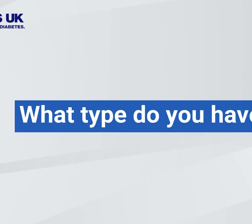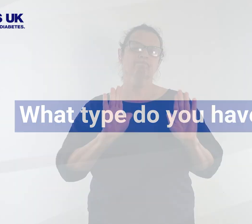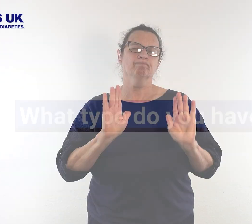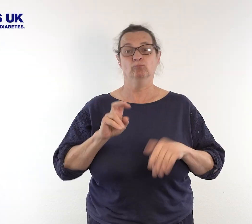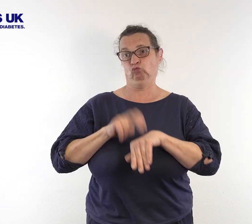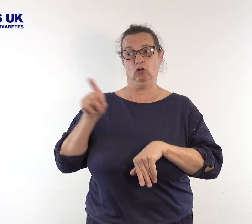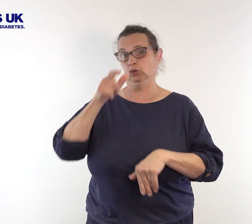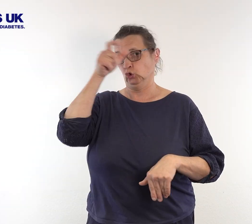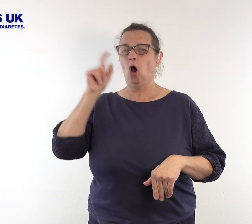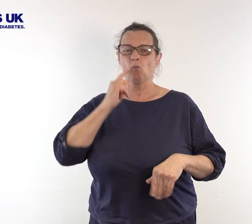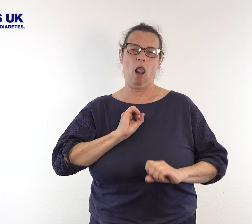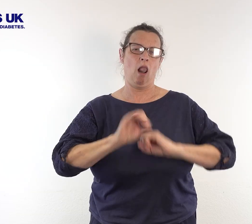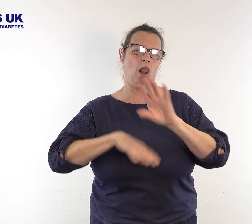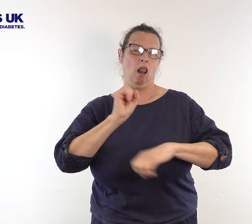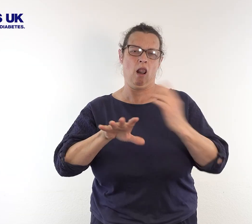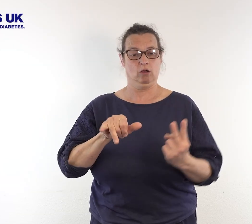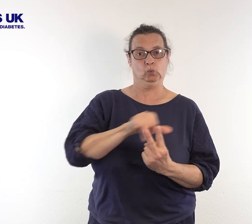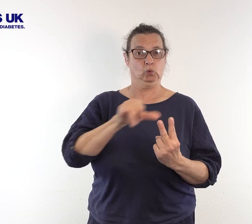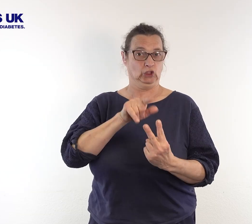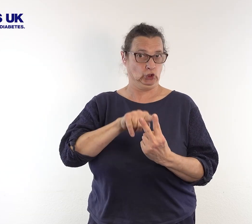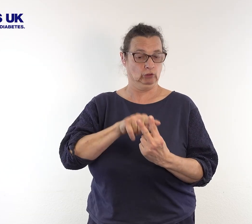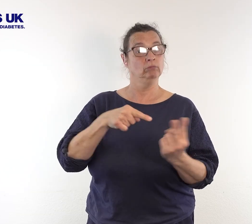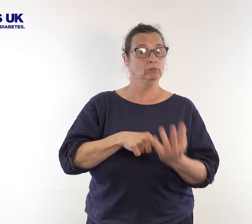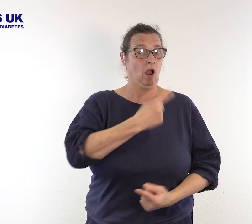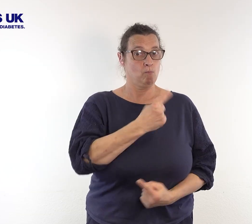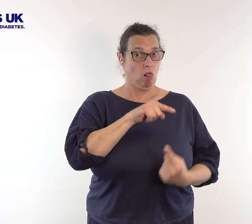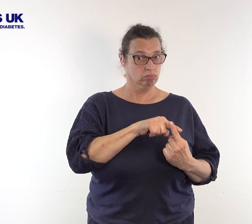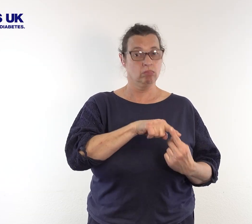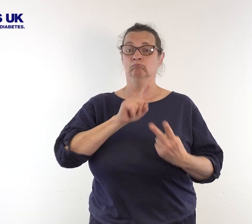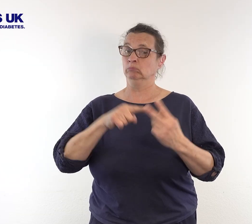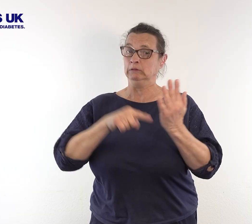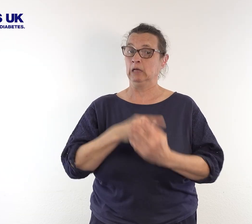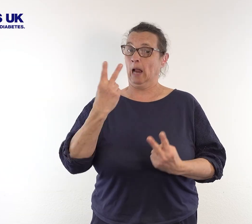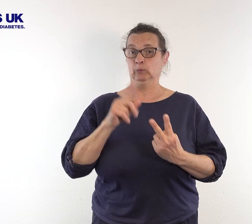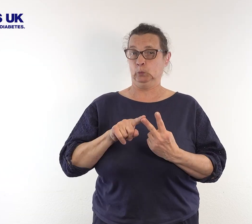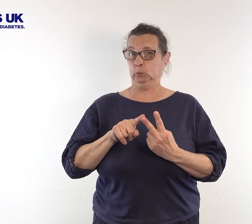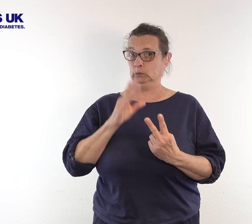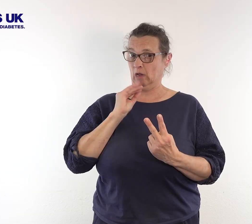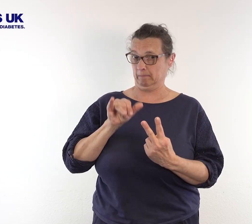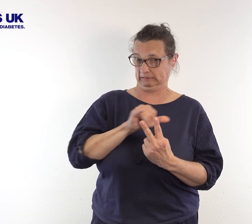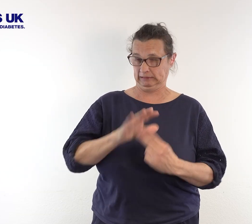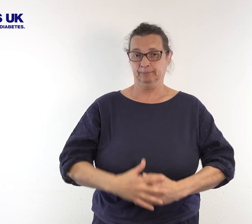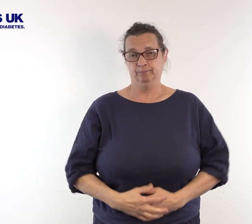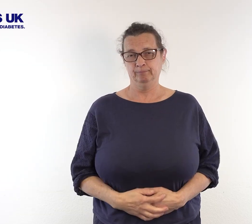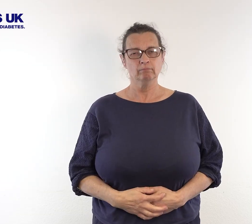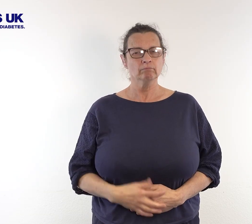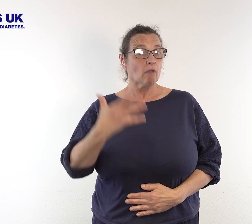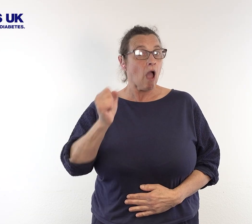What type of diabetes do you have? Your doctor or nurse will tell you what type of diabetes you have. There are two most